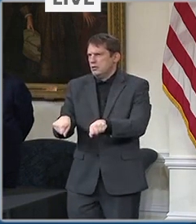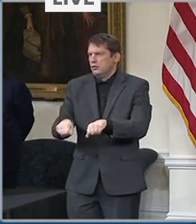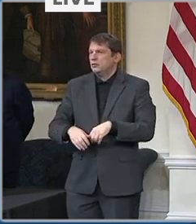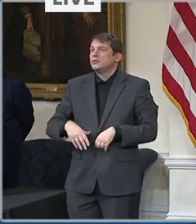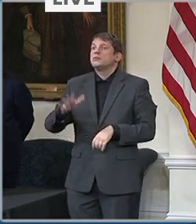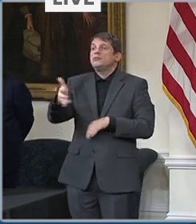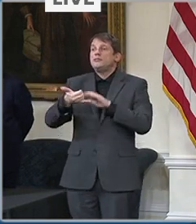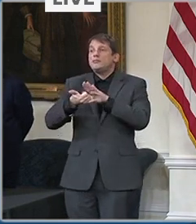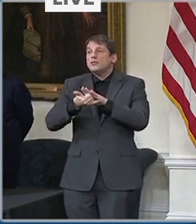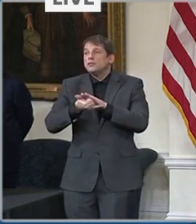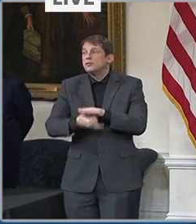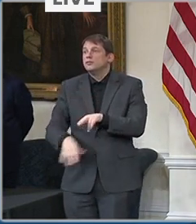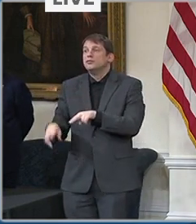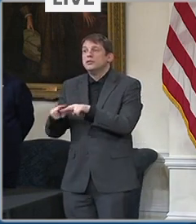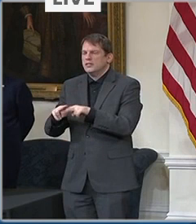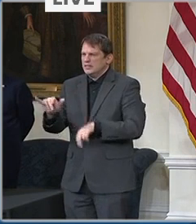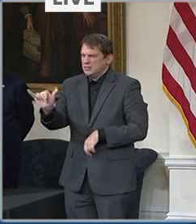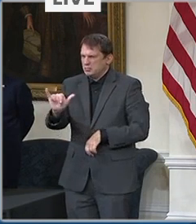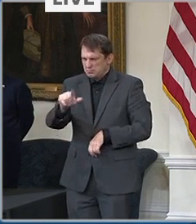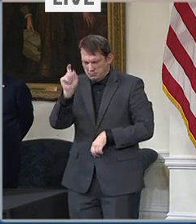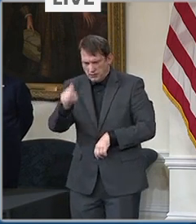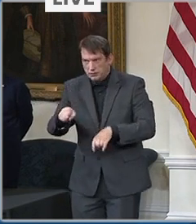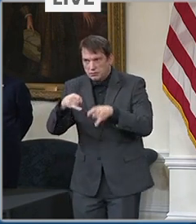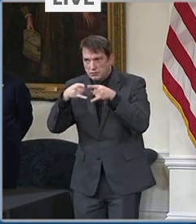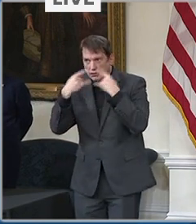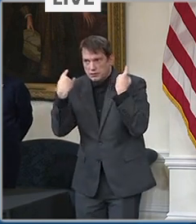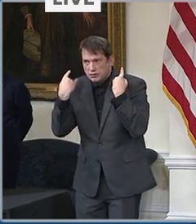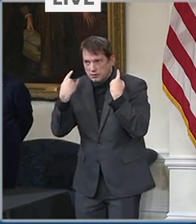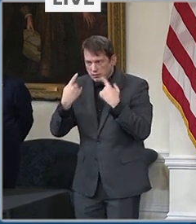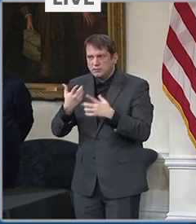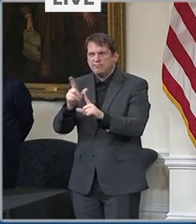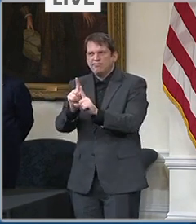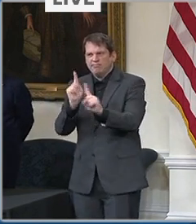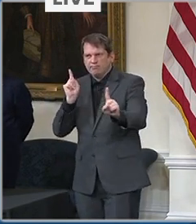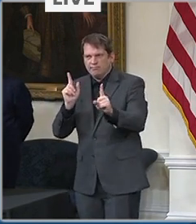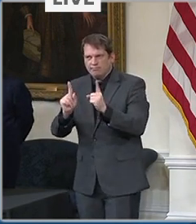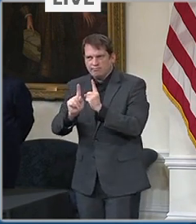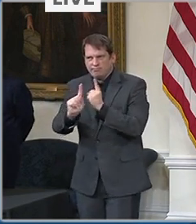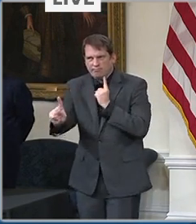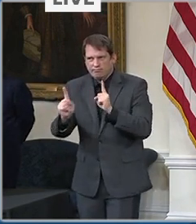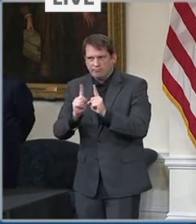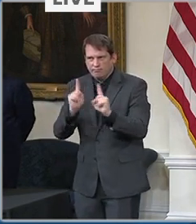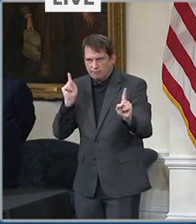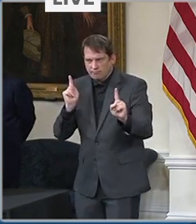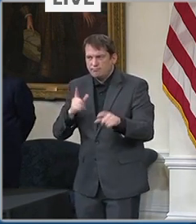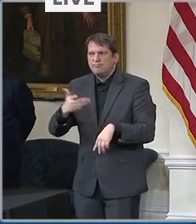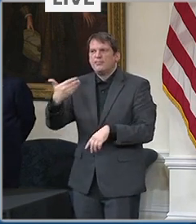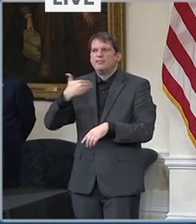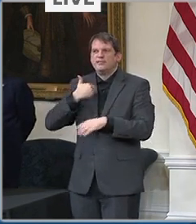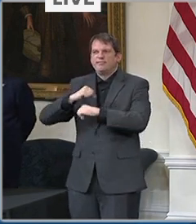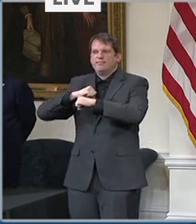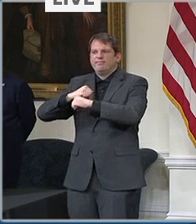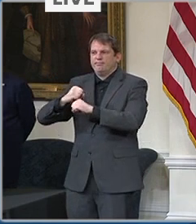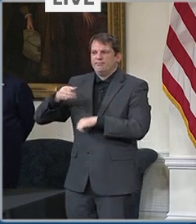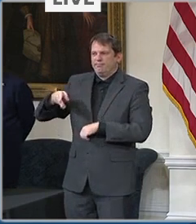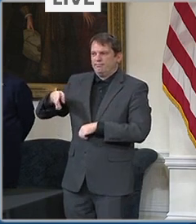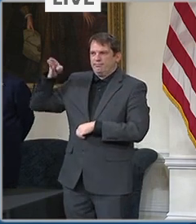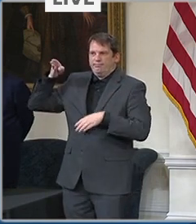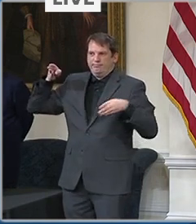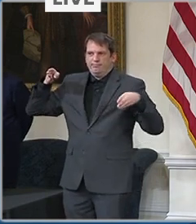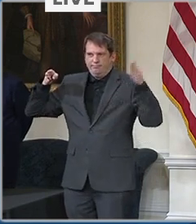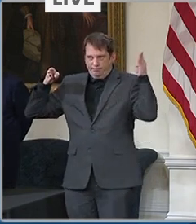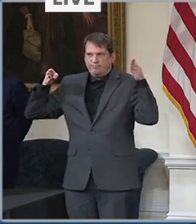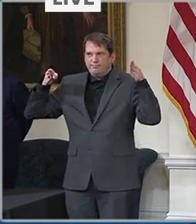face covering. We ask riders to maintain social distancing. We have shields in place between bus operators and riders, and all